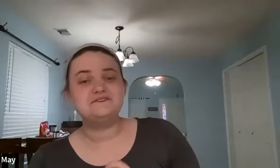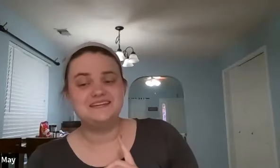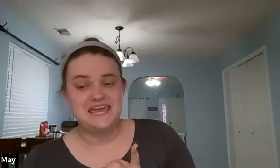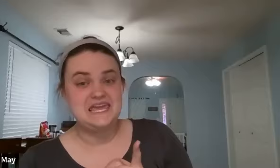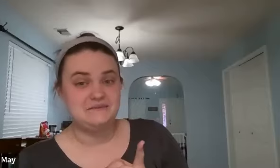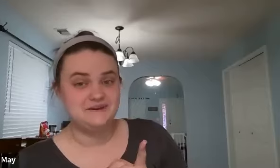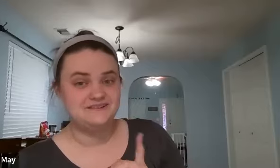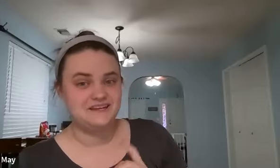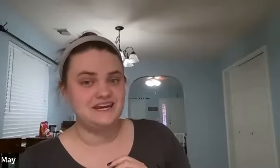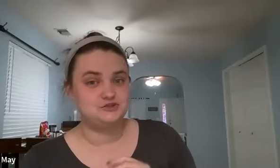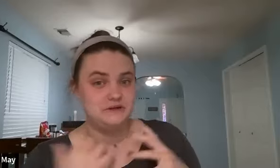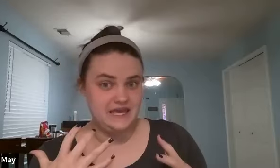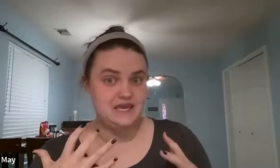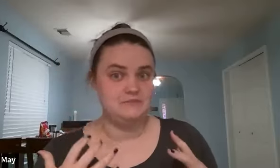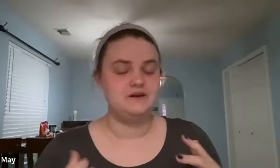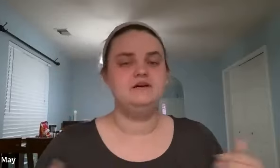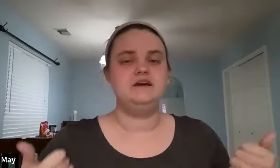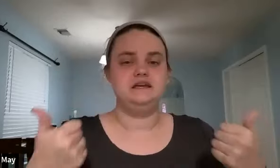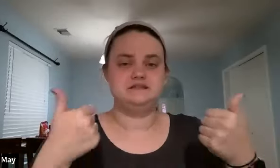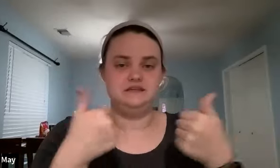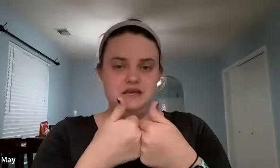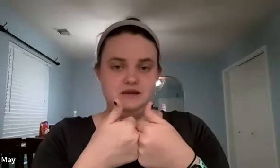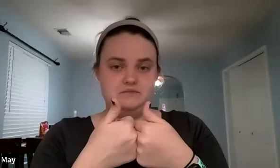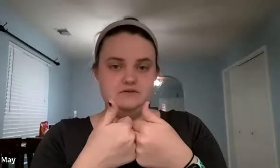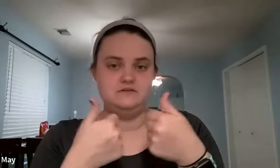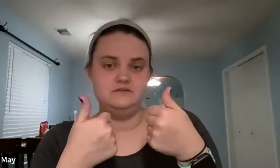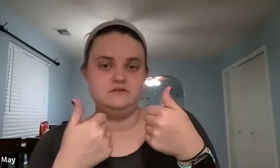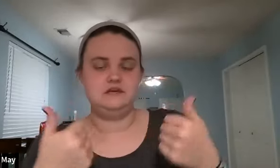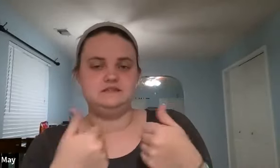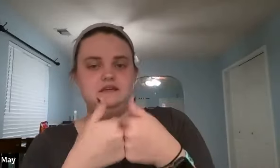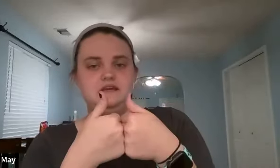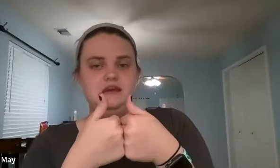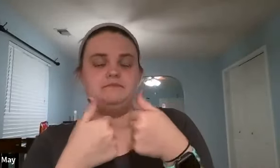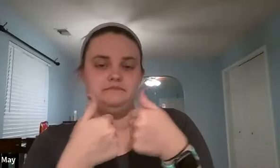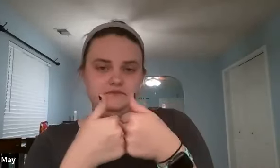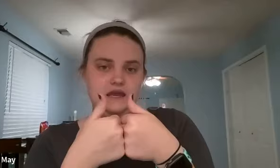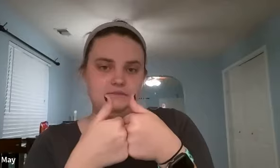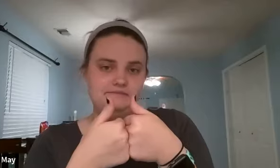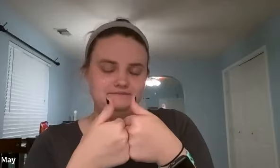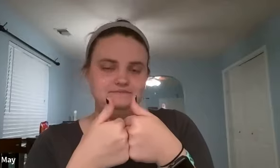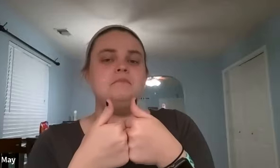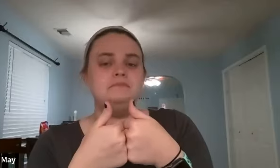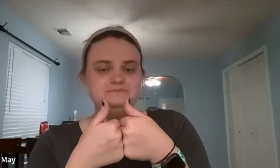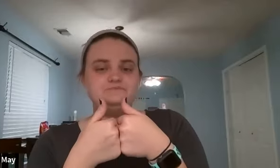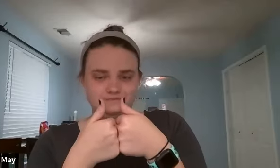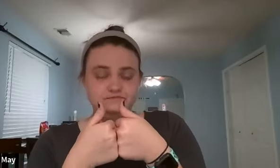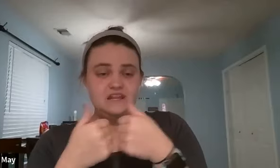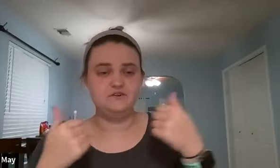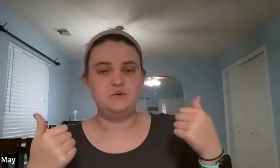for game, like an actual game, is game. It's like a game, game. If you're going